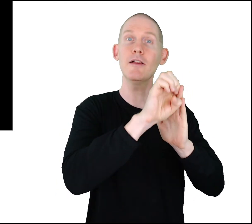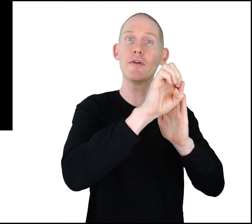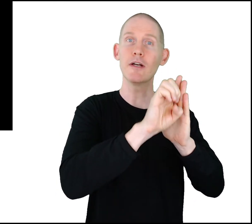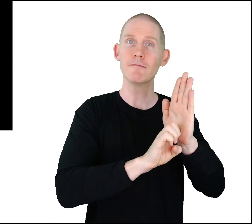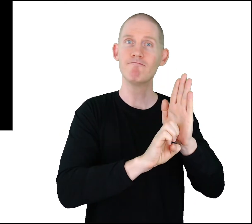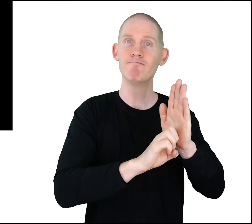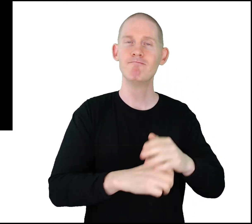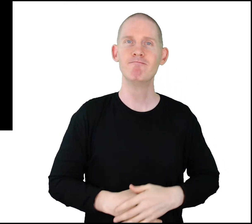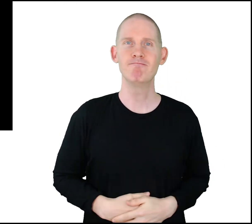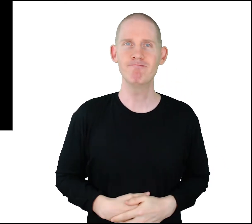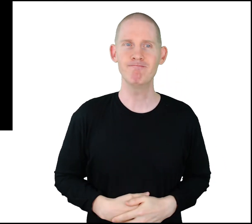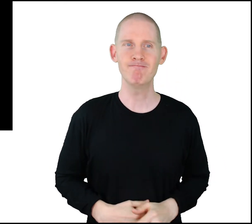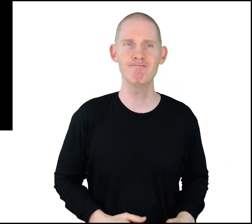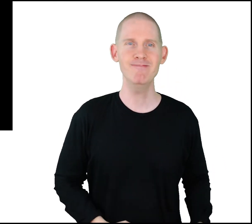Elevator.